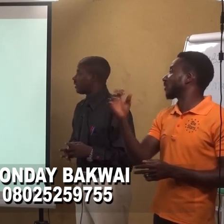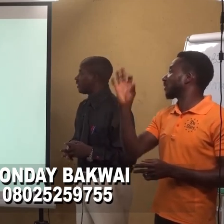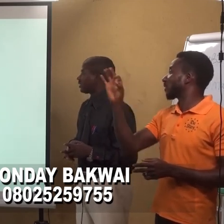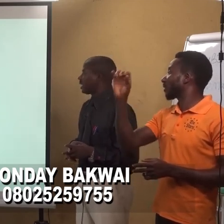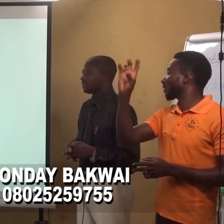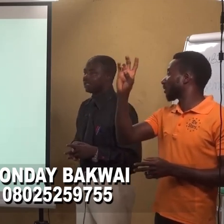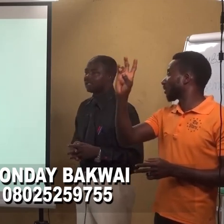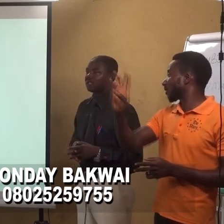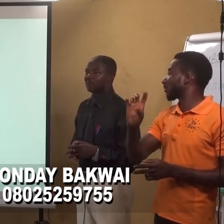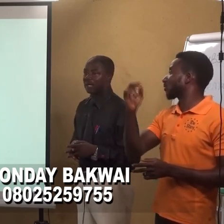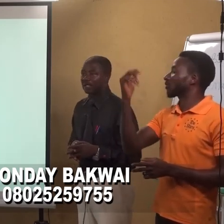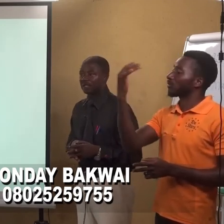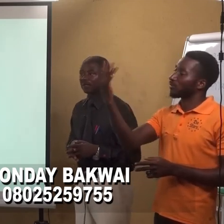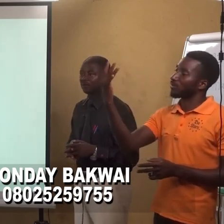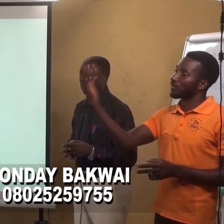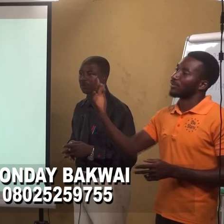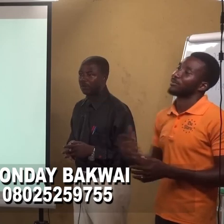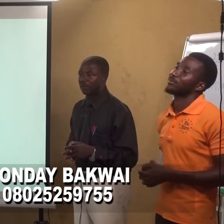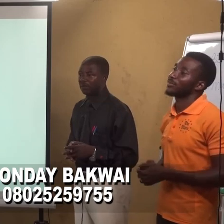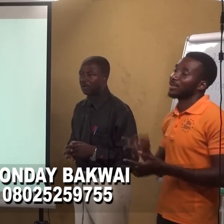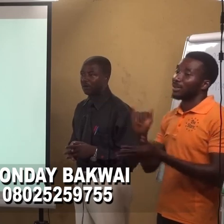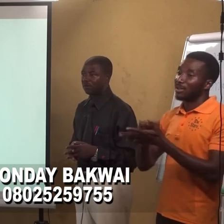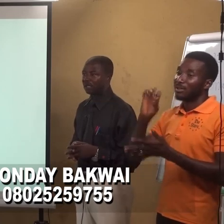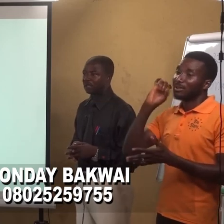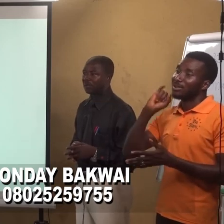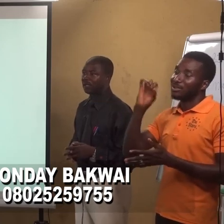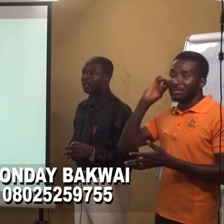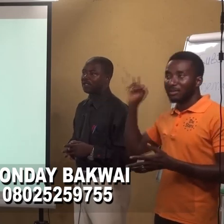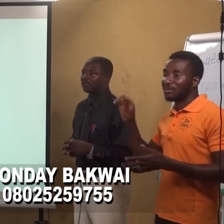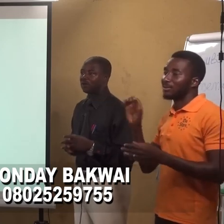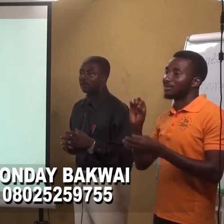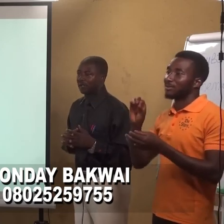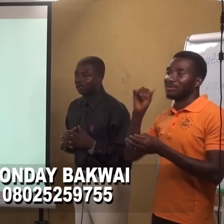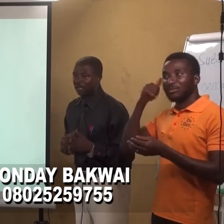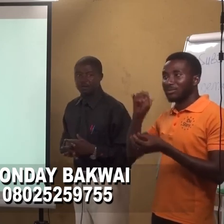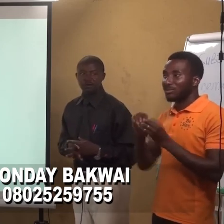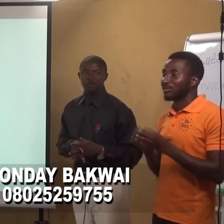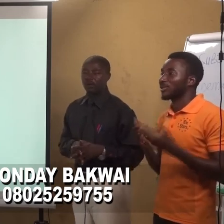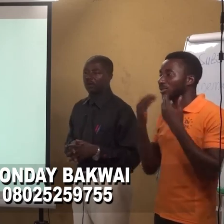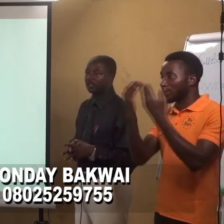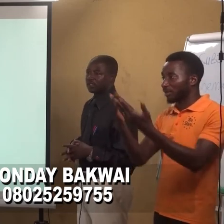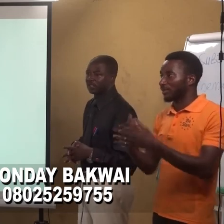080-2525-9755. That is my phone number. You can always contact me. So,